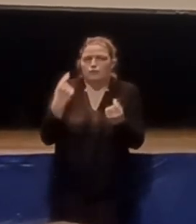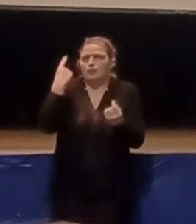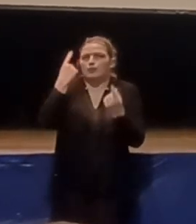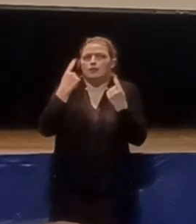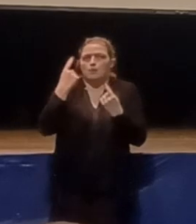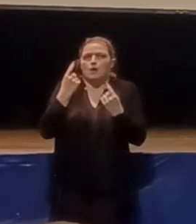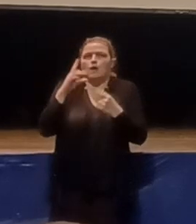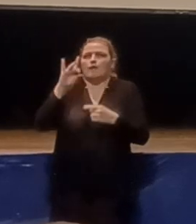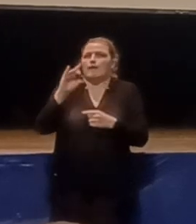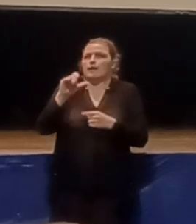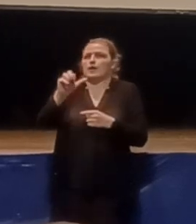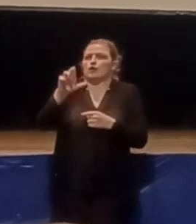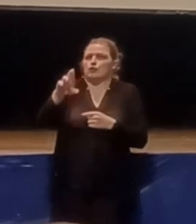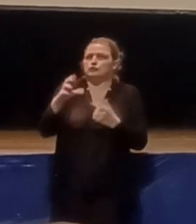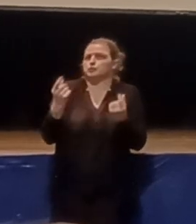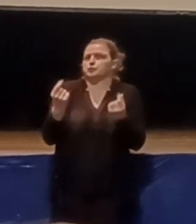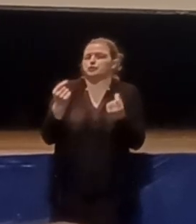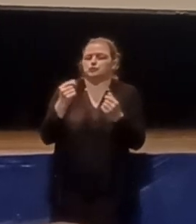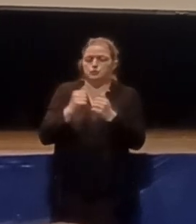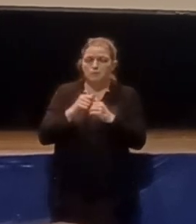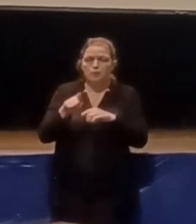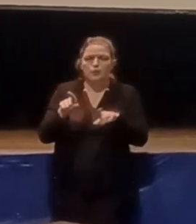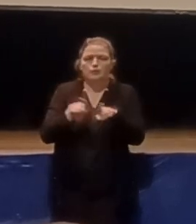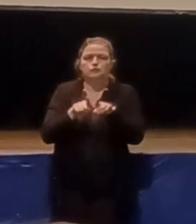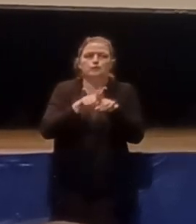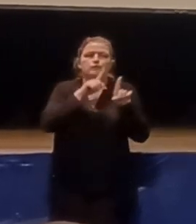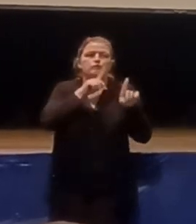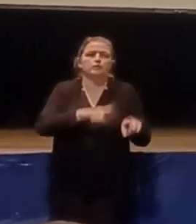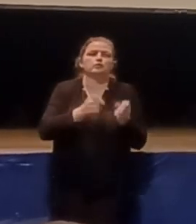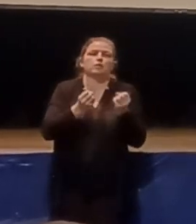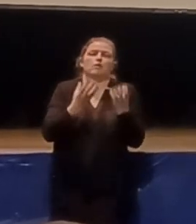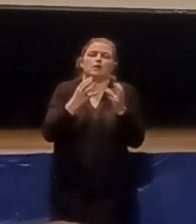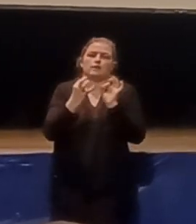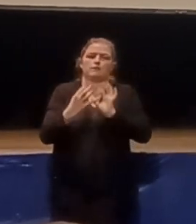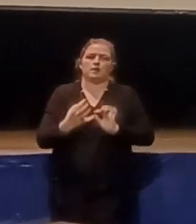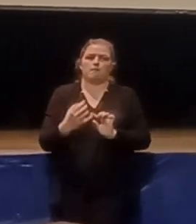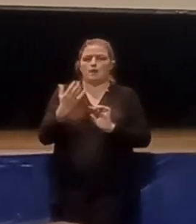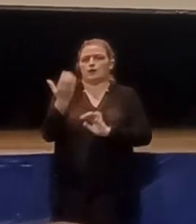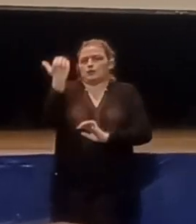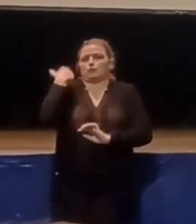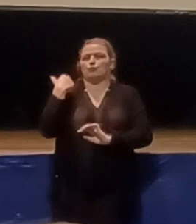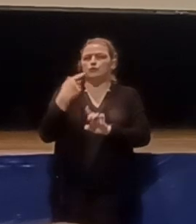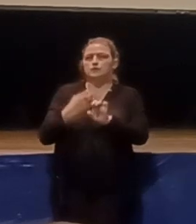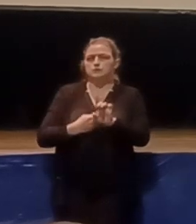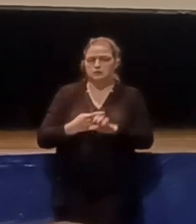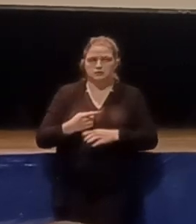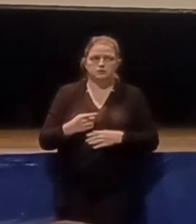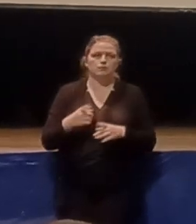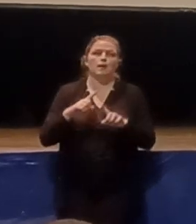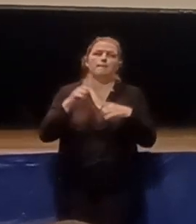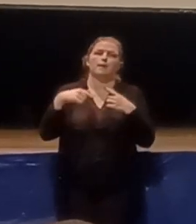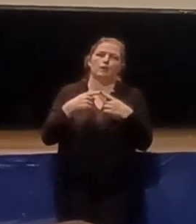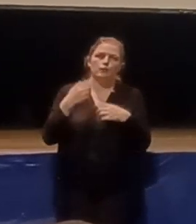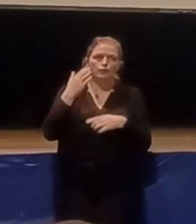8 acres. But we did want to respond to a lot of the feedback that we had heard from the community in those past meetings